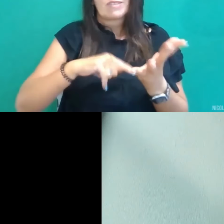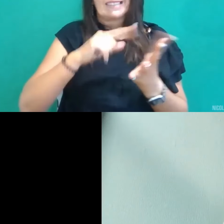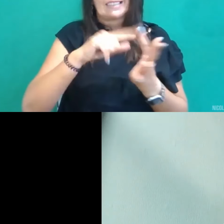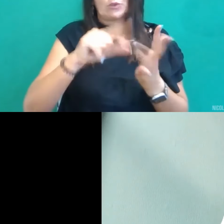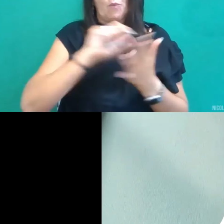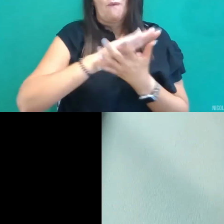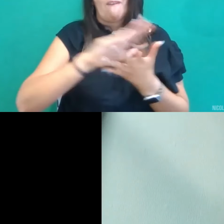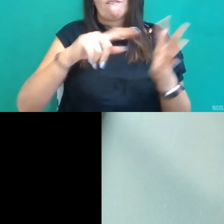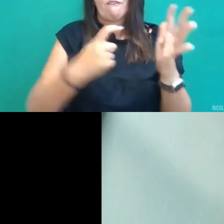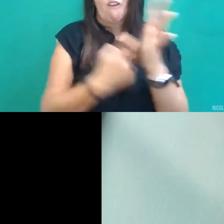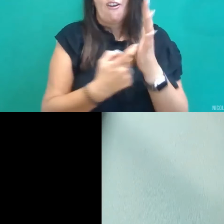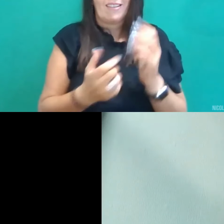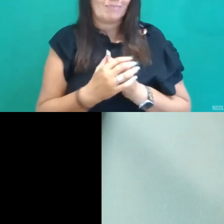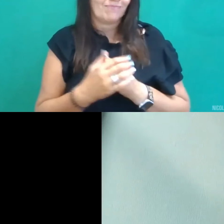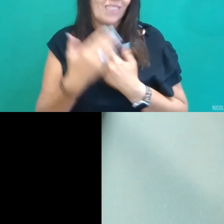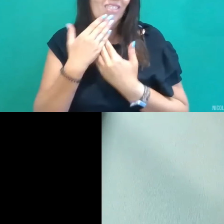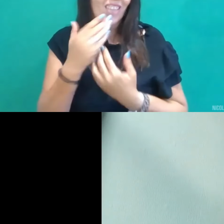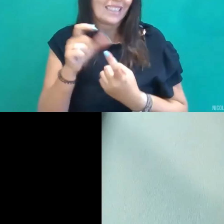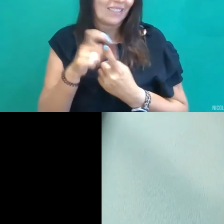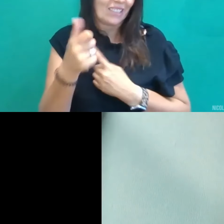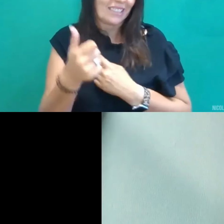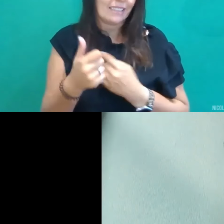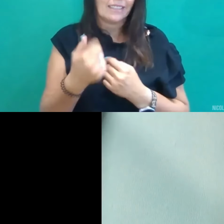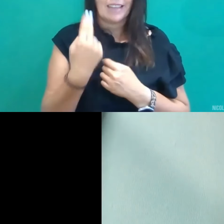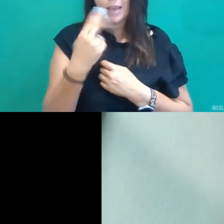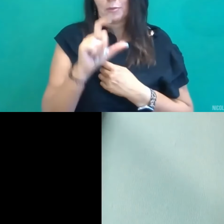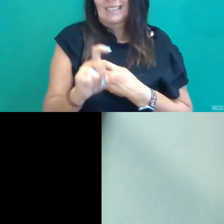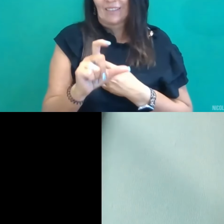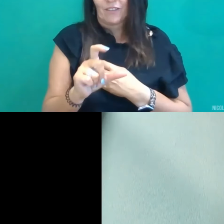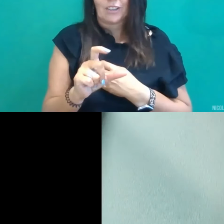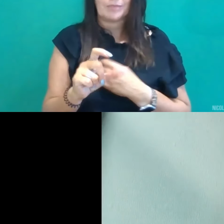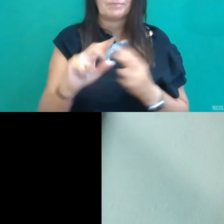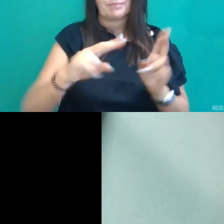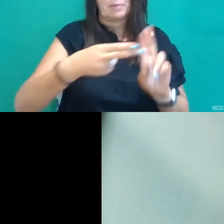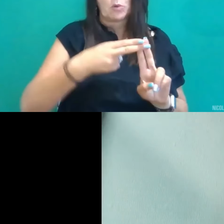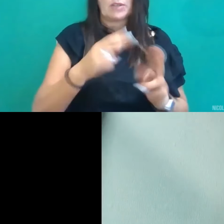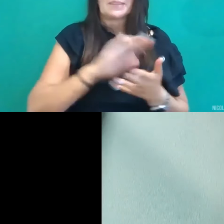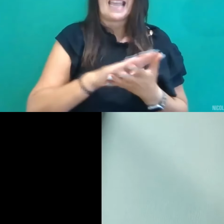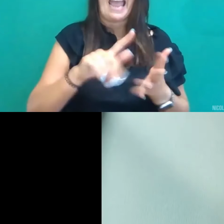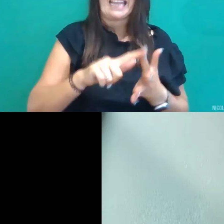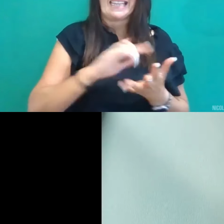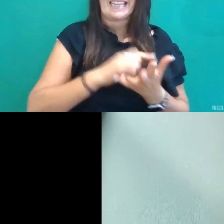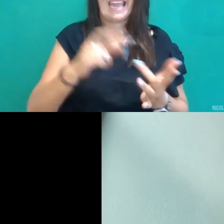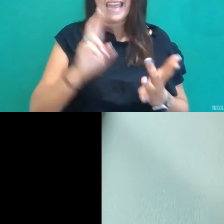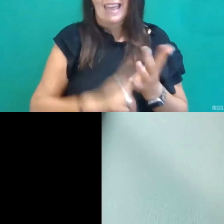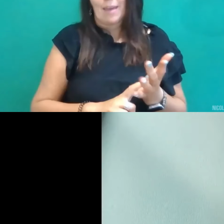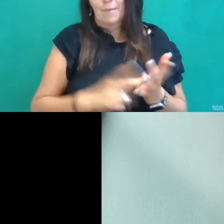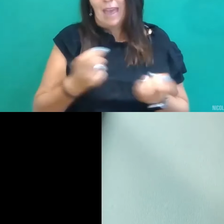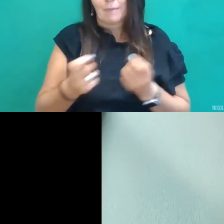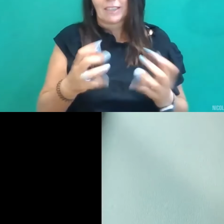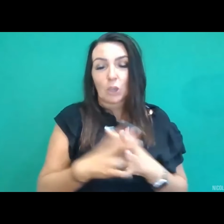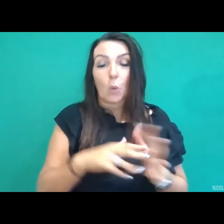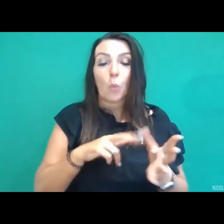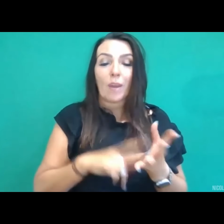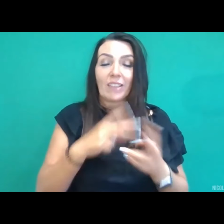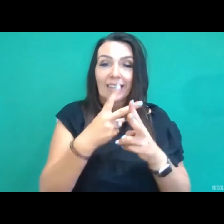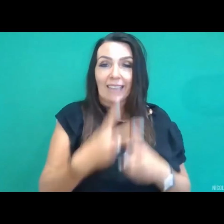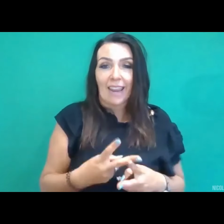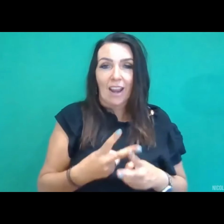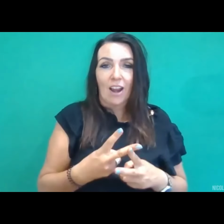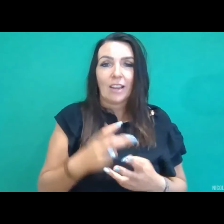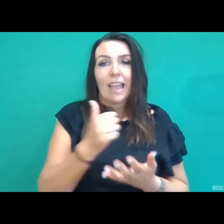Thanks, David. Yeah, so I'm Christopher and my pronouns are he, him, and I manage Waverley Care's Gay and Bisexual Men and All Men Who Have Sex with Men